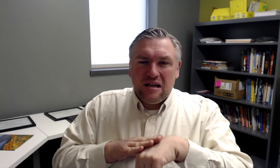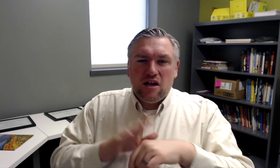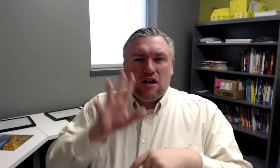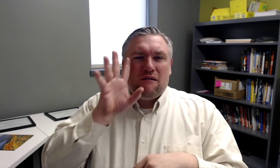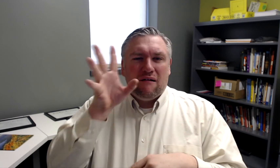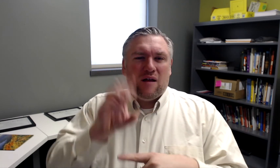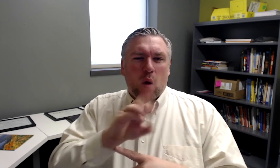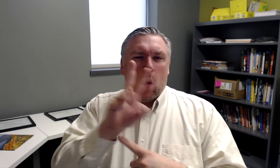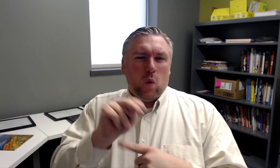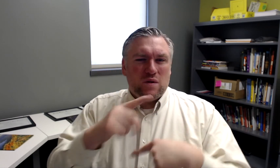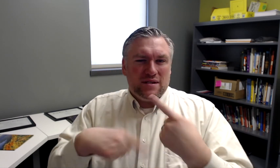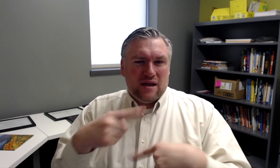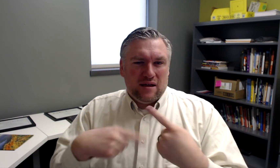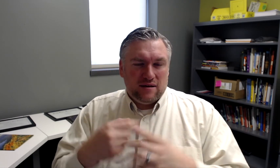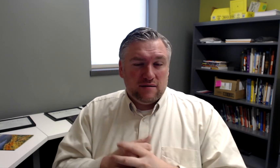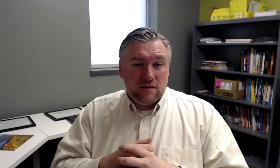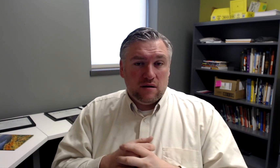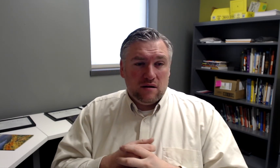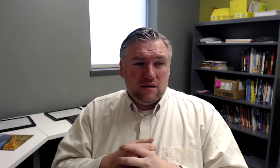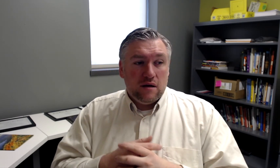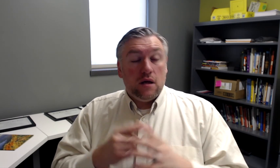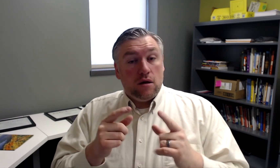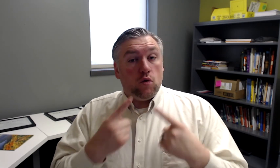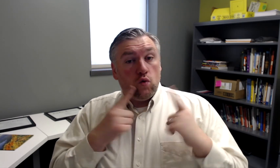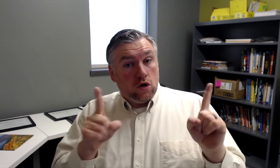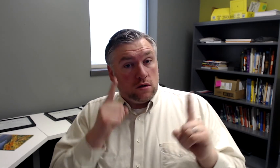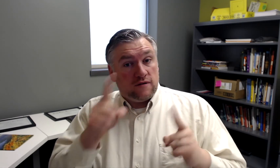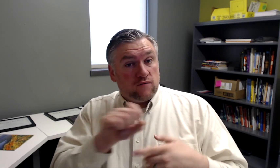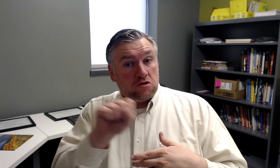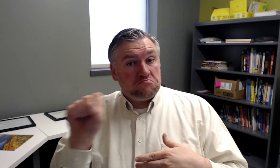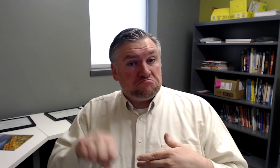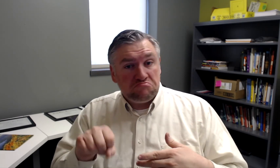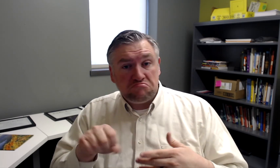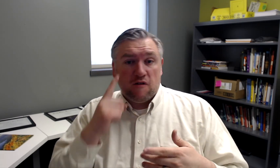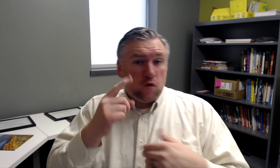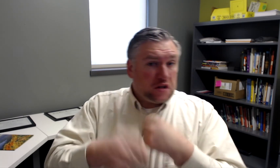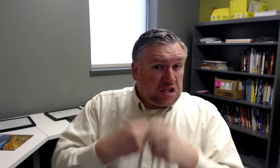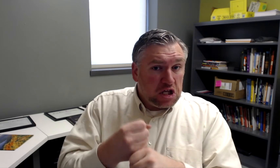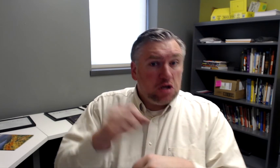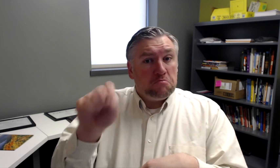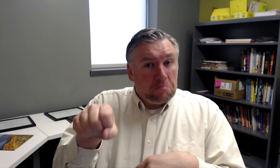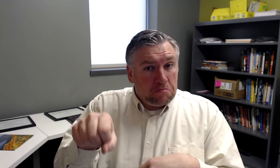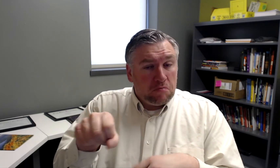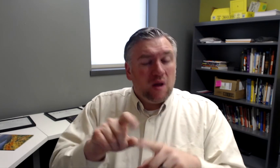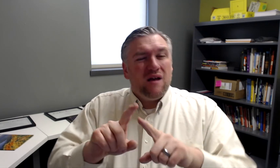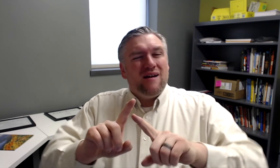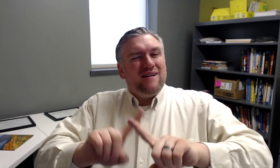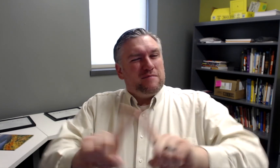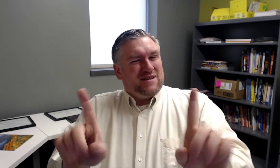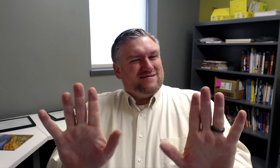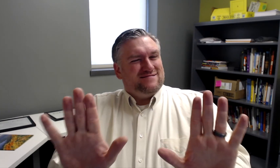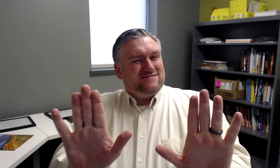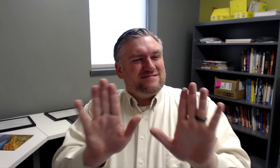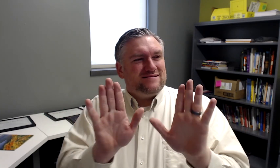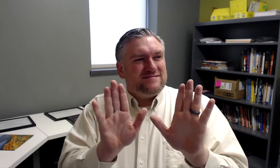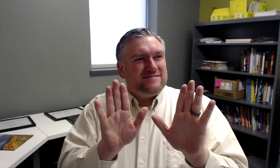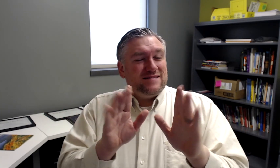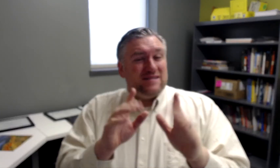One warning, creating your own sign, it will work for the semester, for the year,